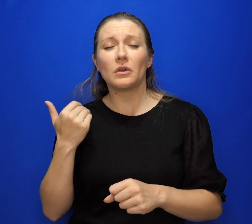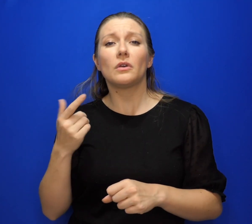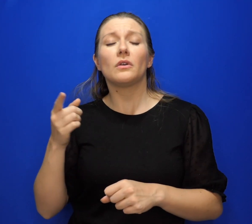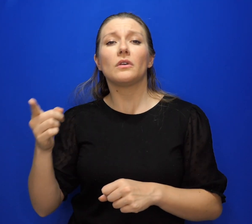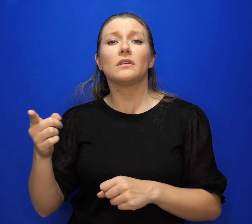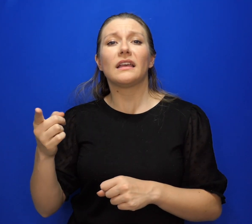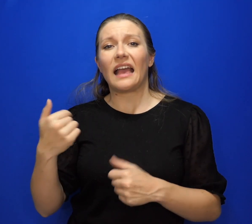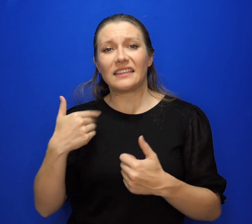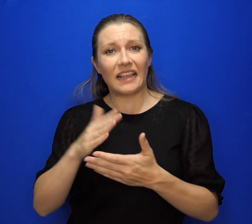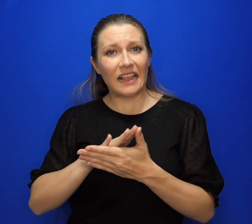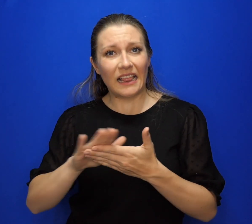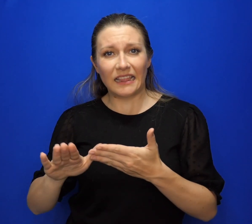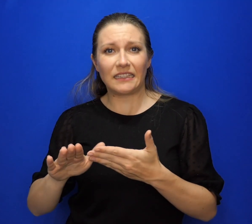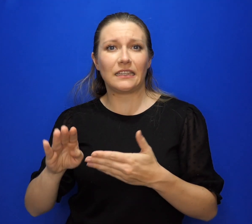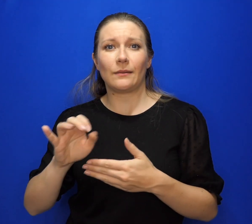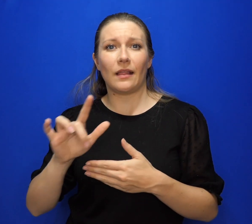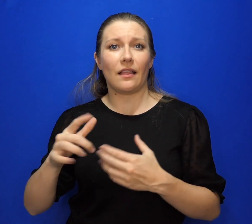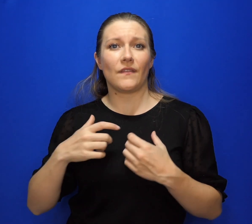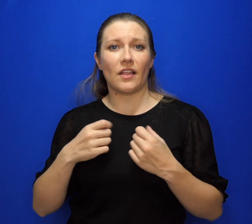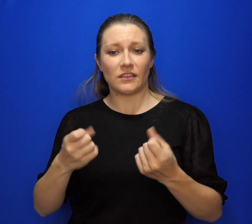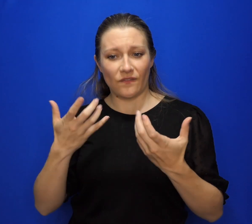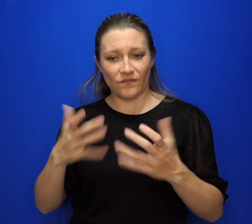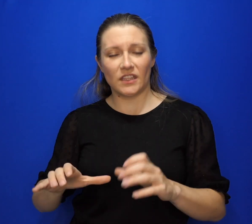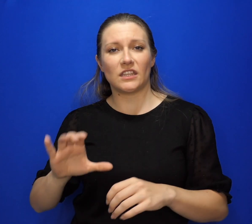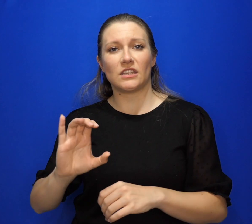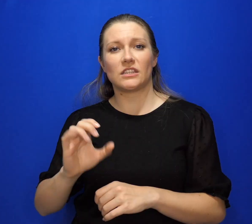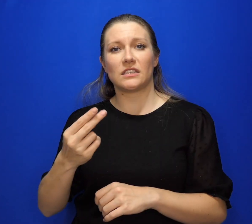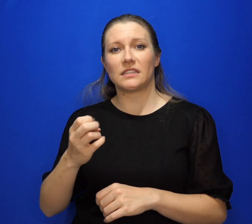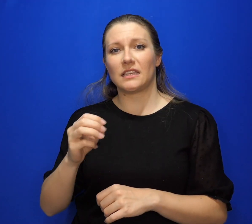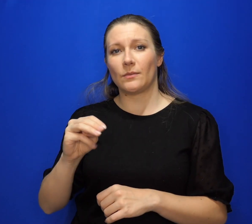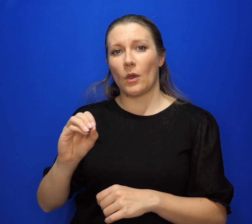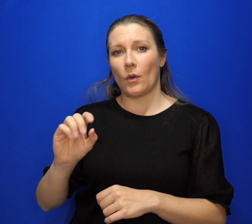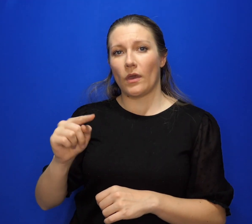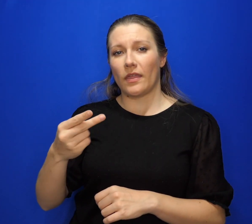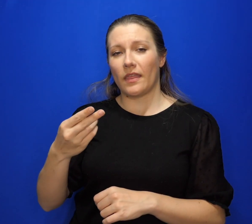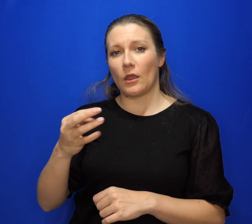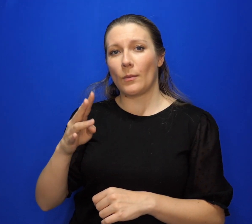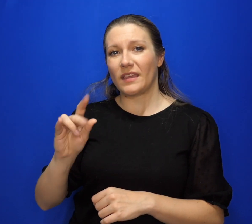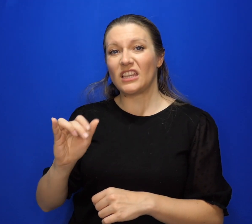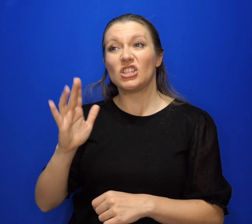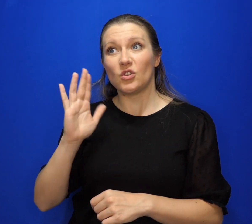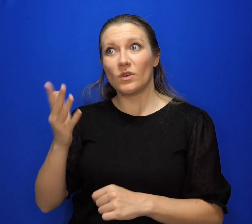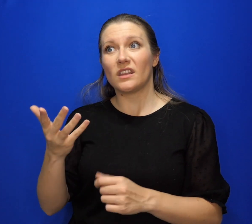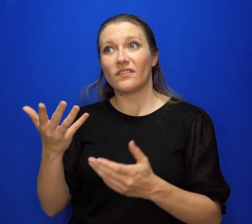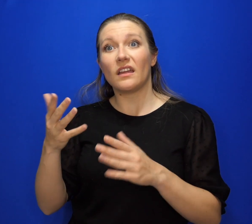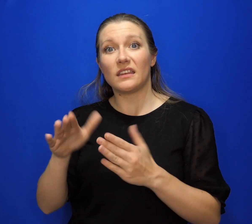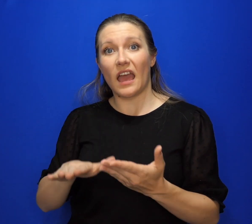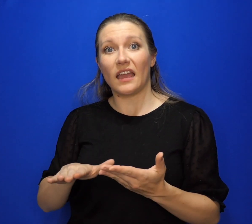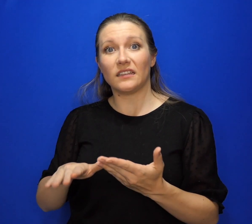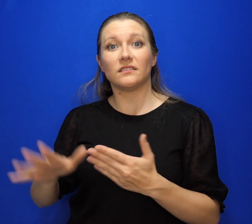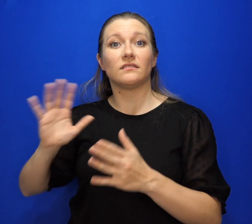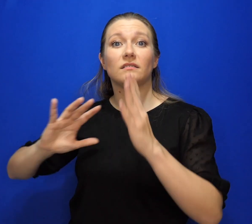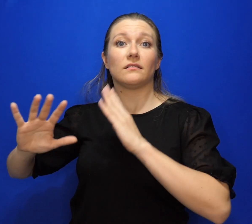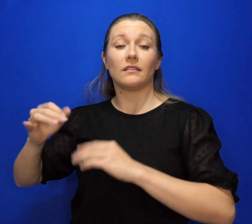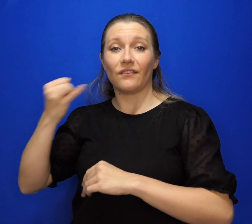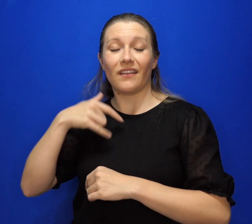again. She would have died about 5 months ago if I listened to the first doctor. Right. That is exactly the truth.